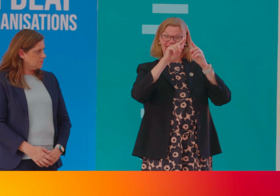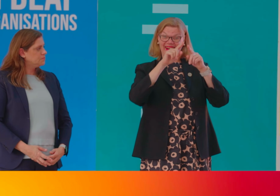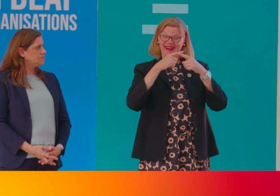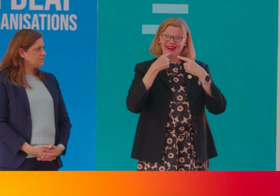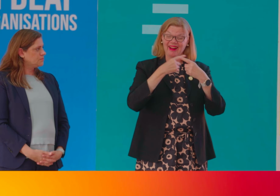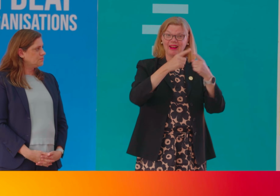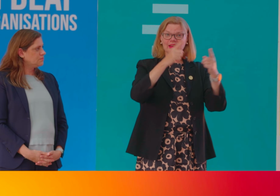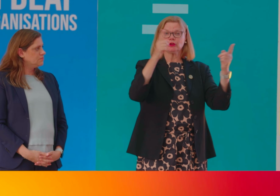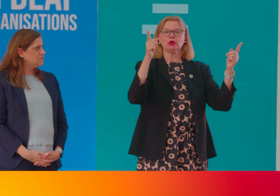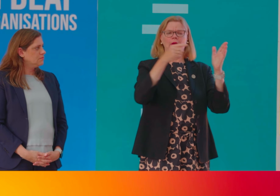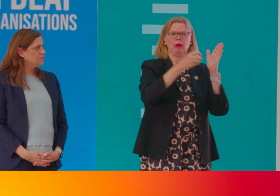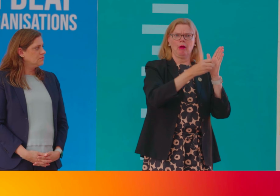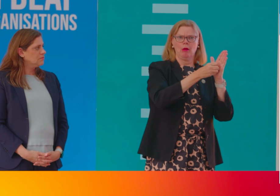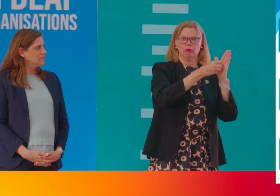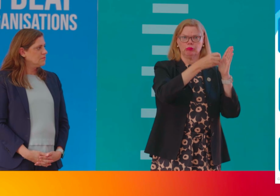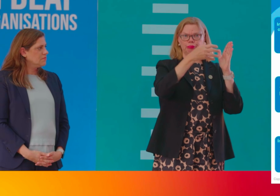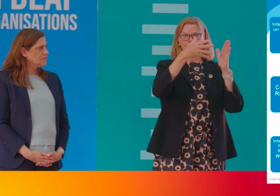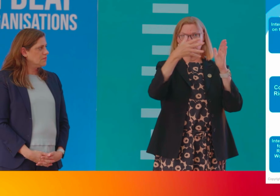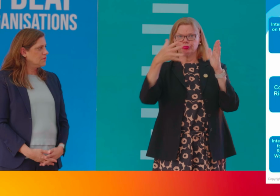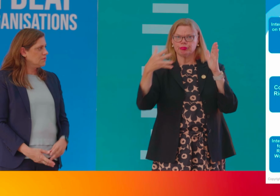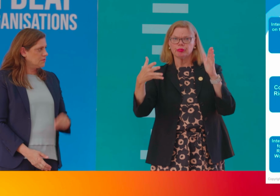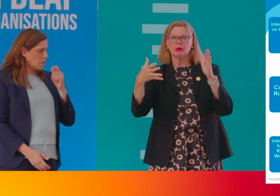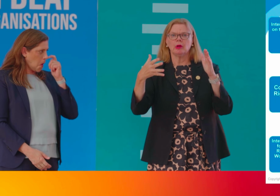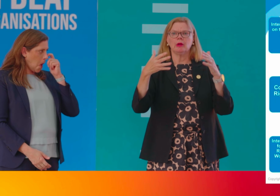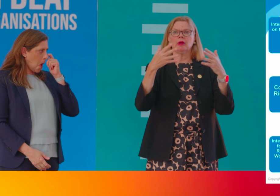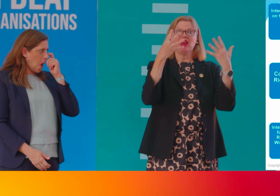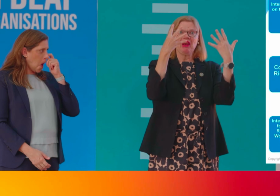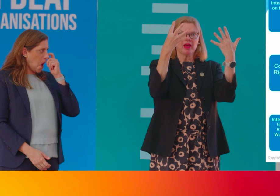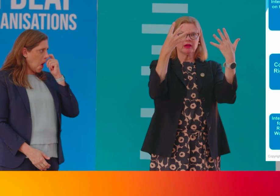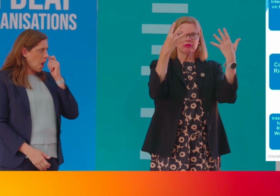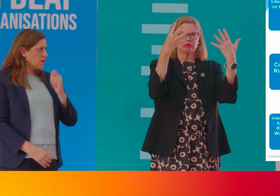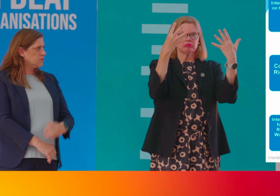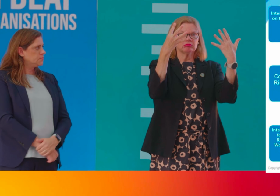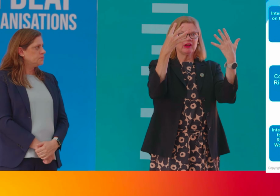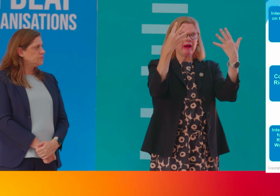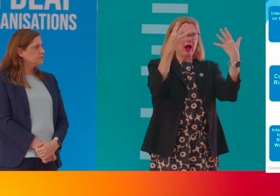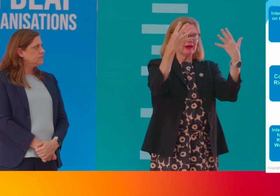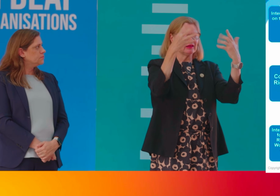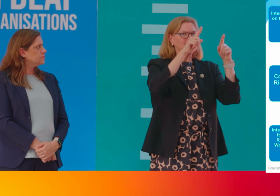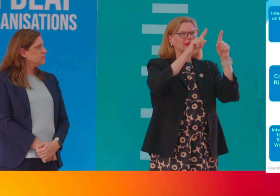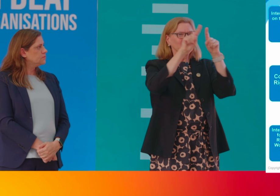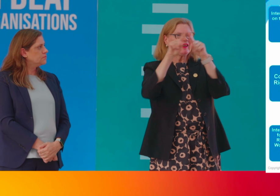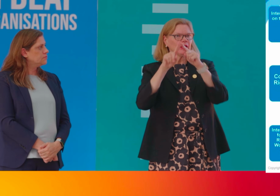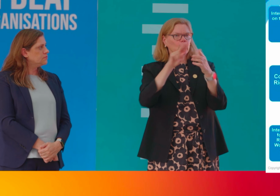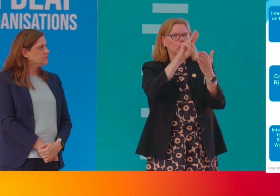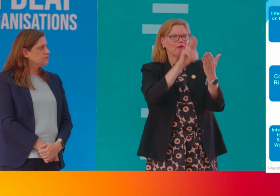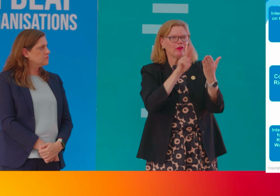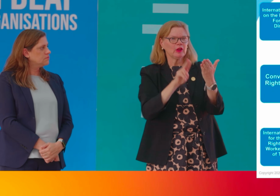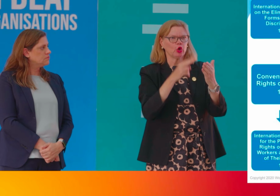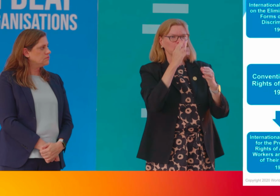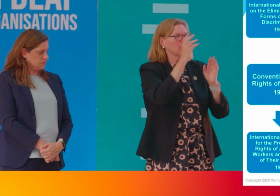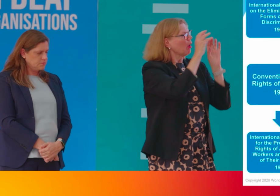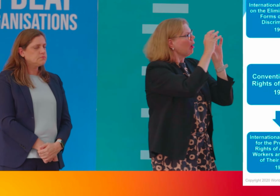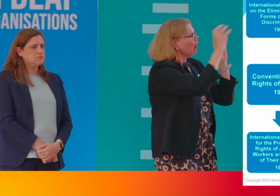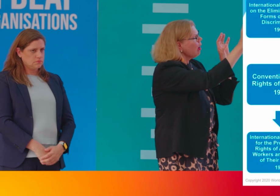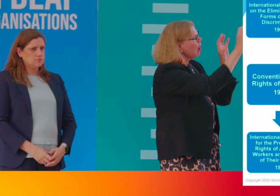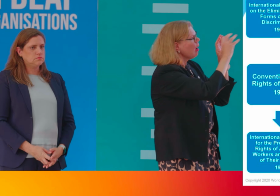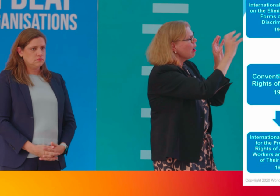The Universal Declaration of Human Rights has inspired a series of international human rights